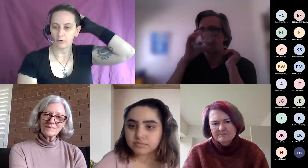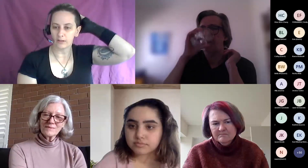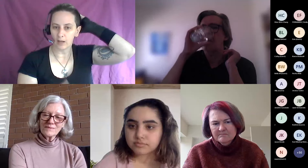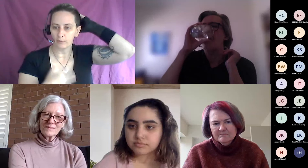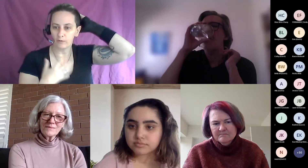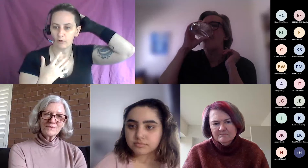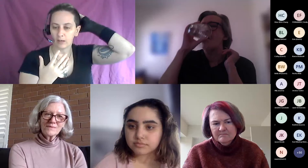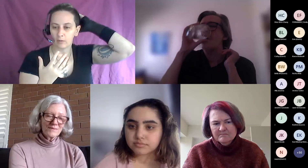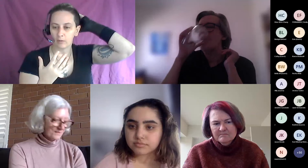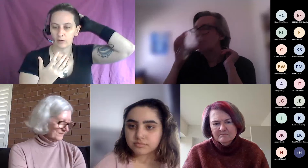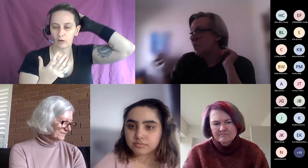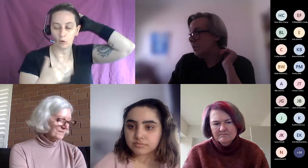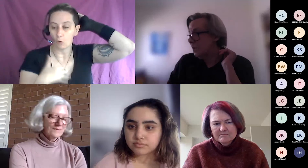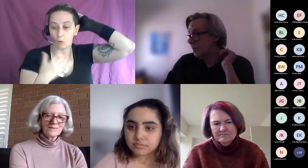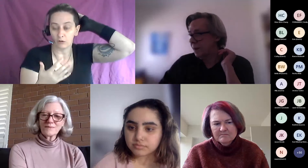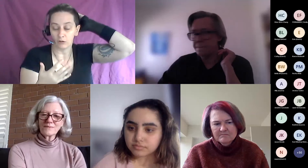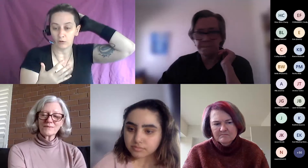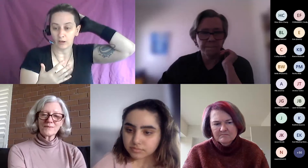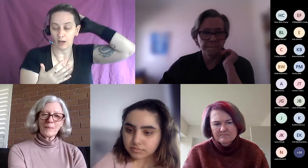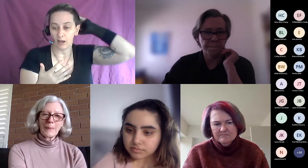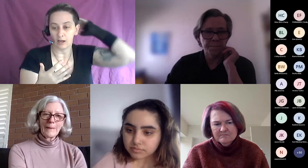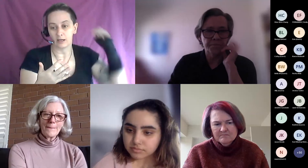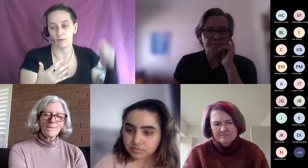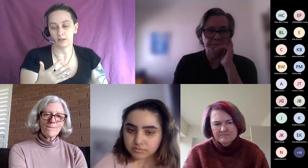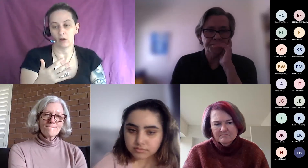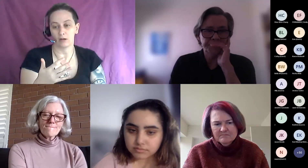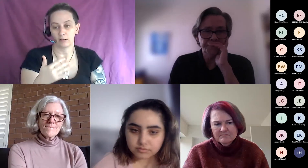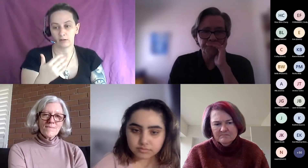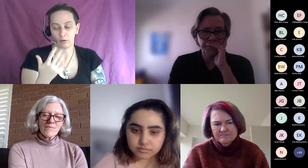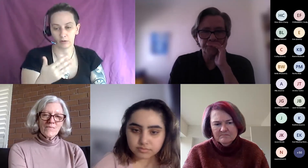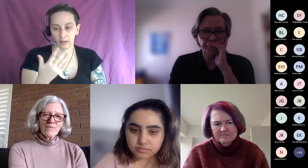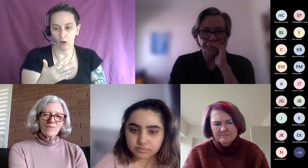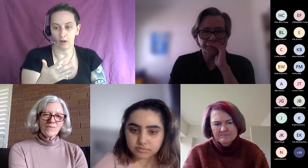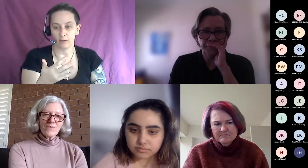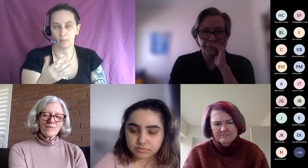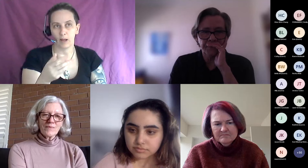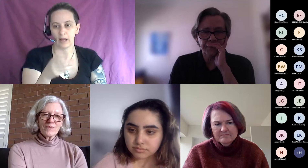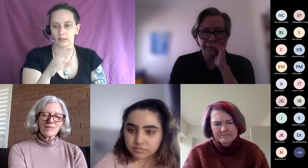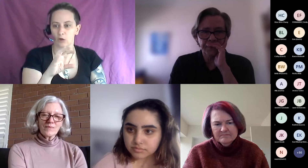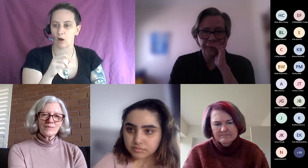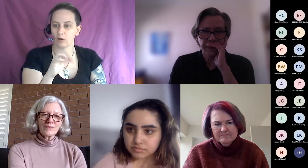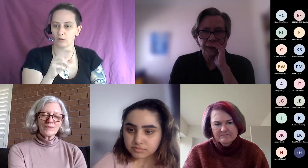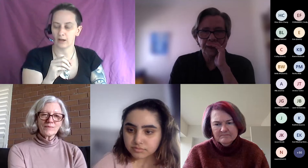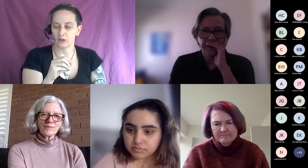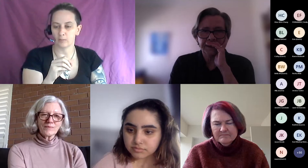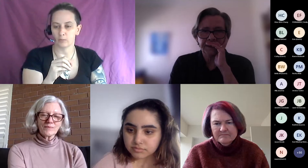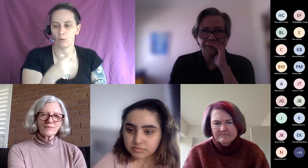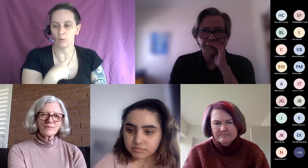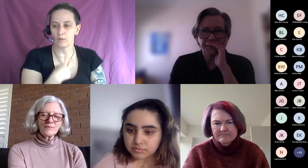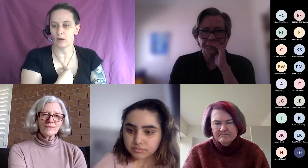it. So for example, if you've got someone already who's using a keyword sign or Auslan sign but hasn't quite got the hand shape right, we